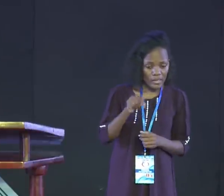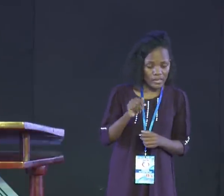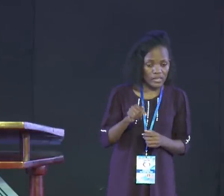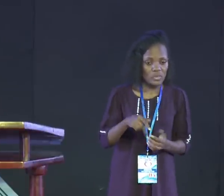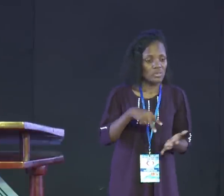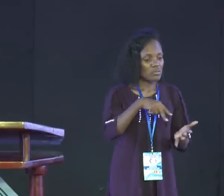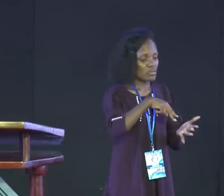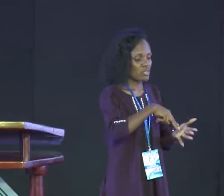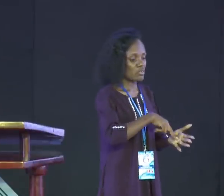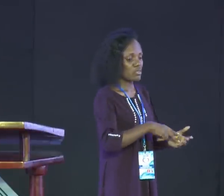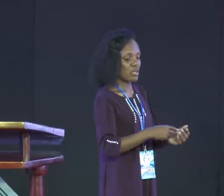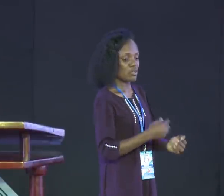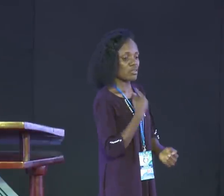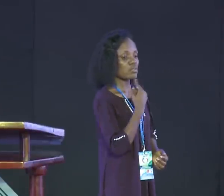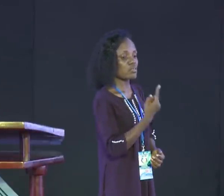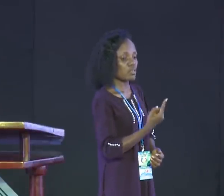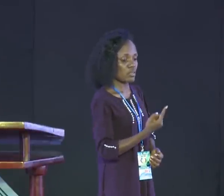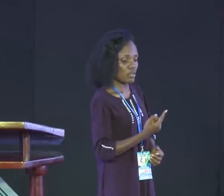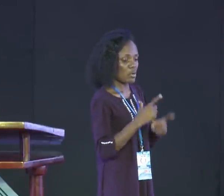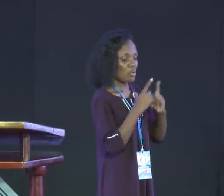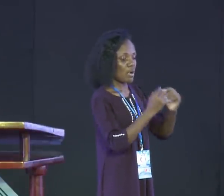But he stood and said,